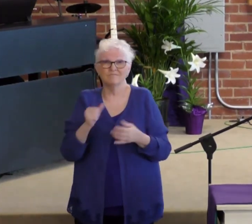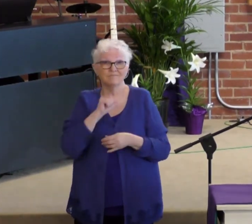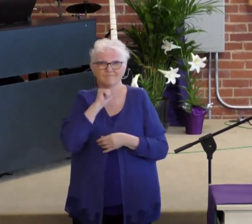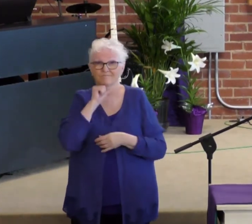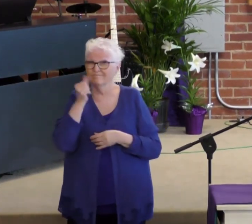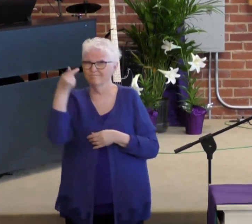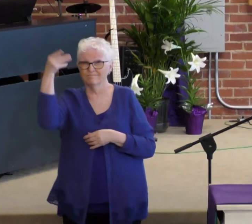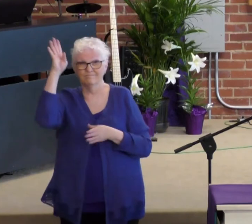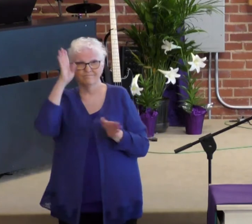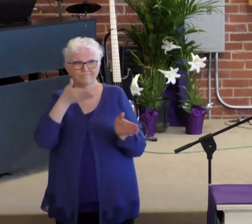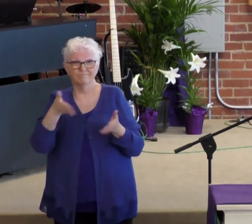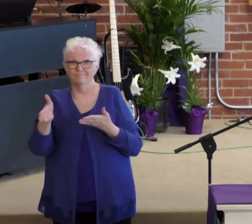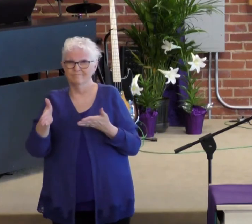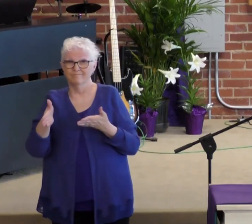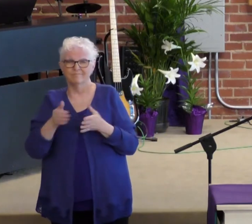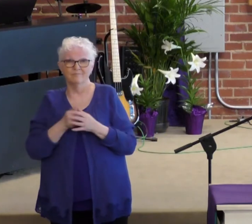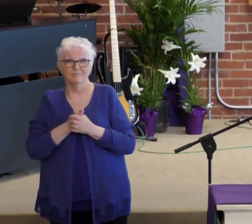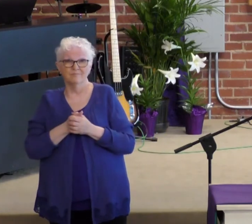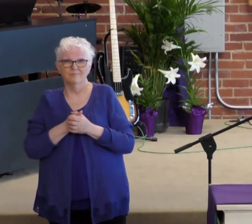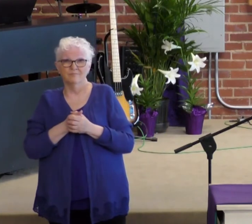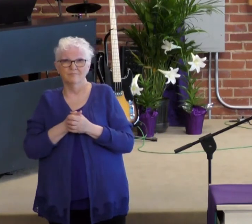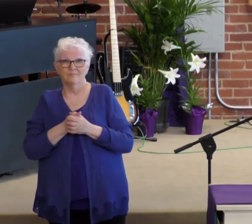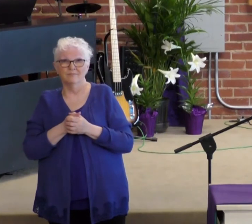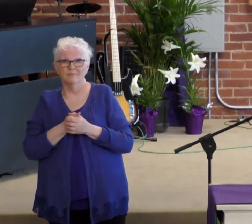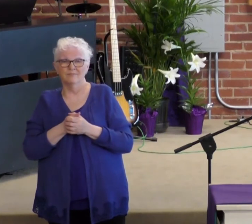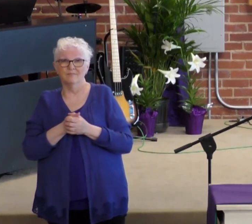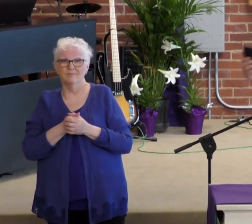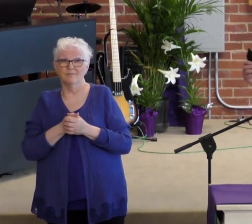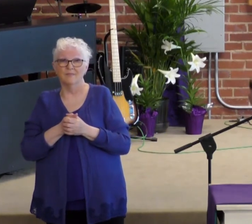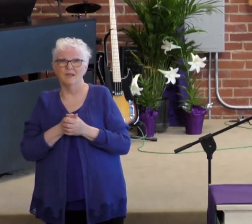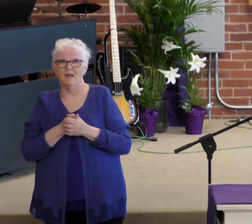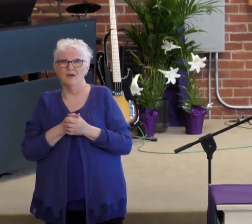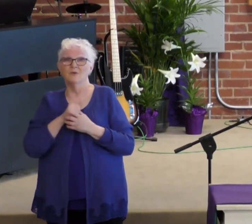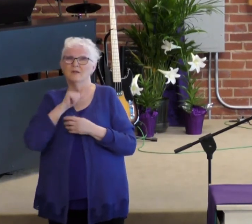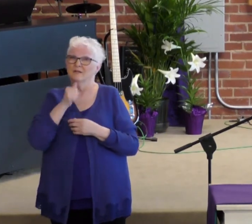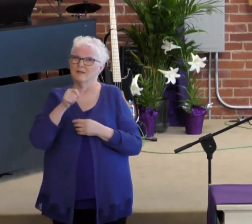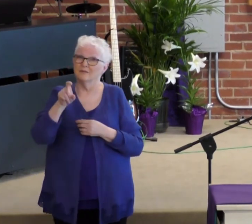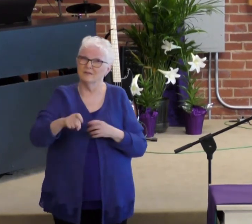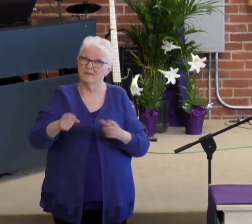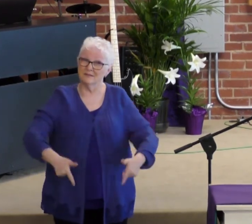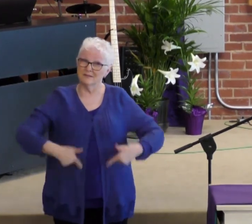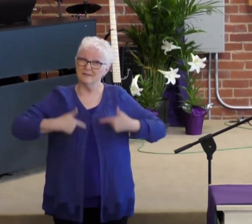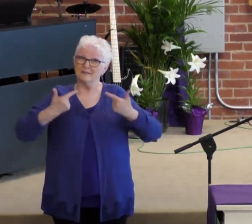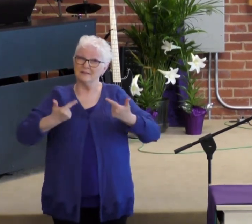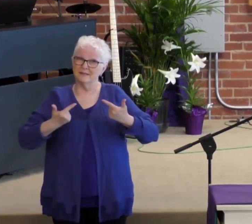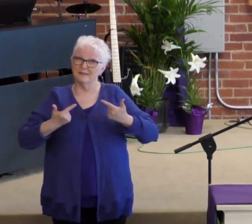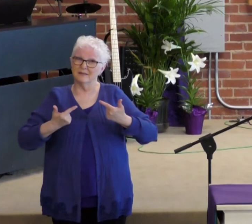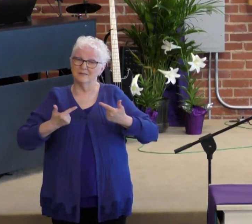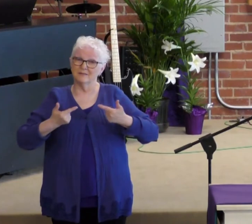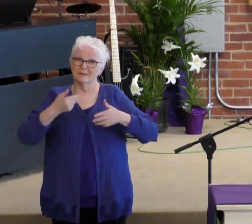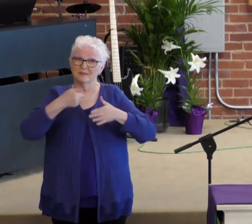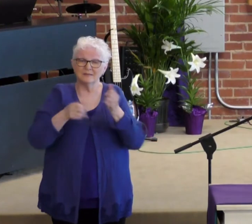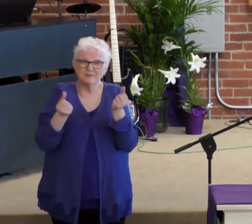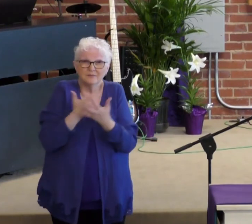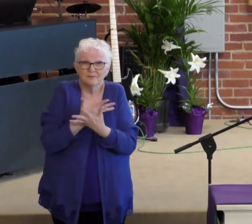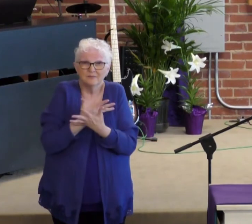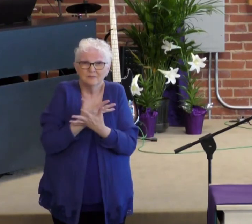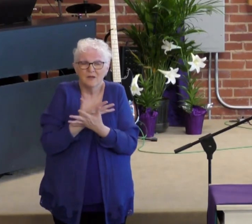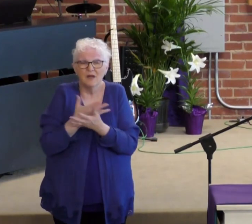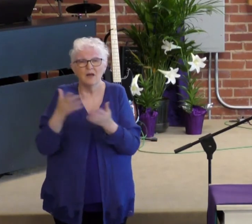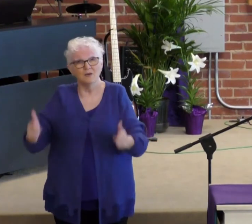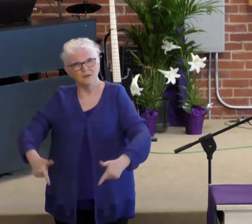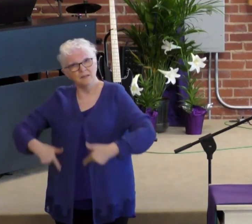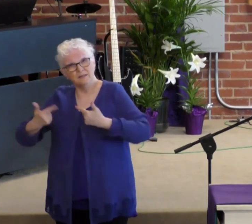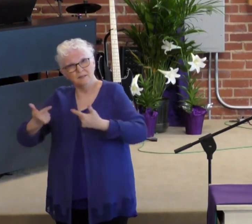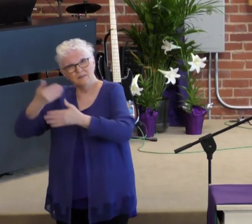God's plan. We all become fearful, but we don't live by fear. We live by faith